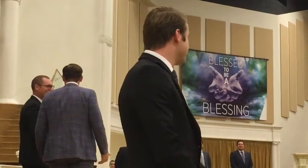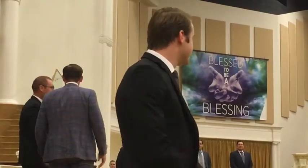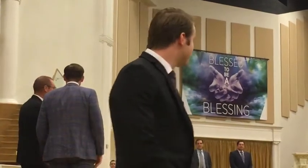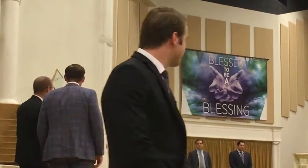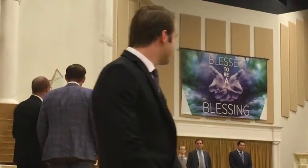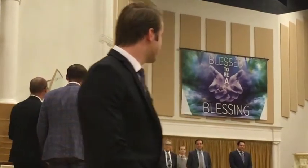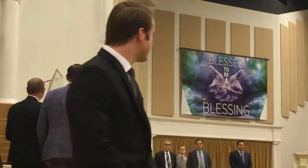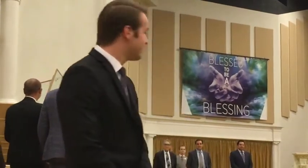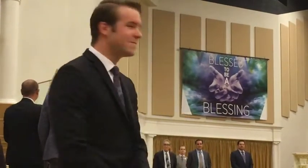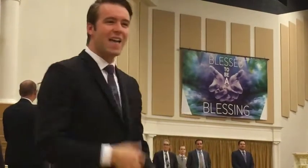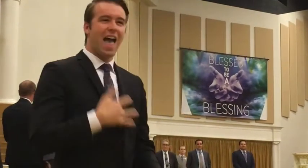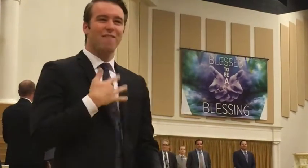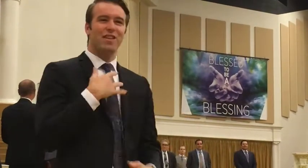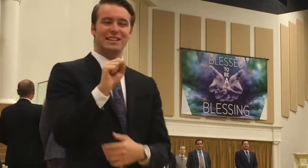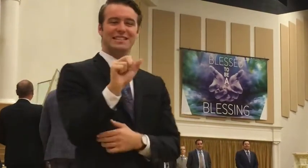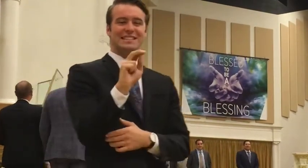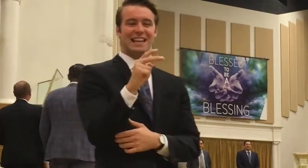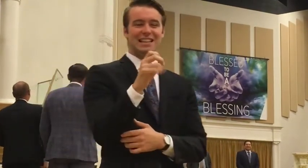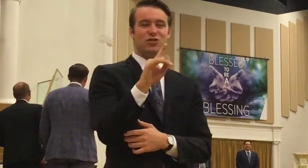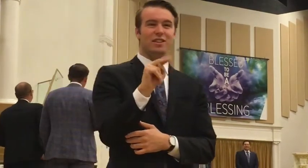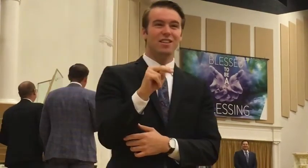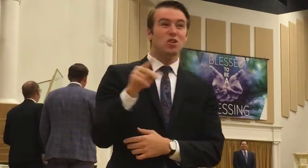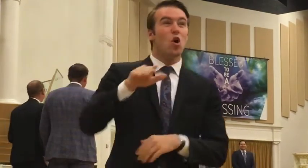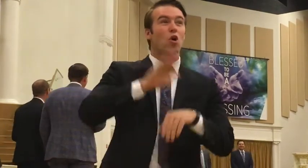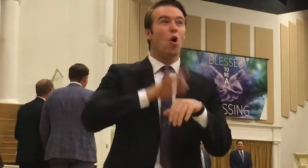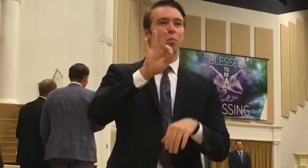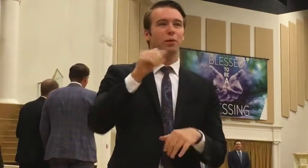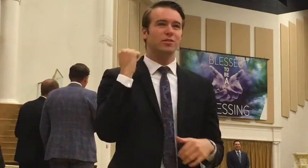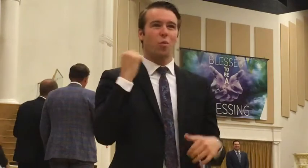I feel like I'm in the Sanhedrin up here.